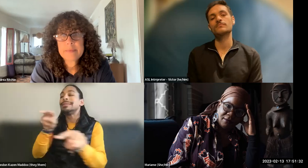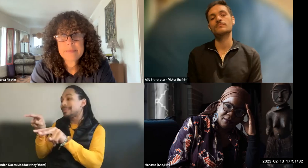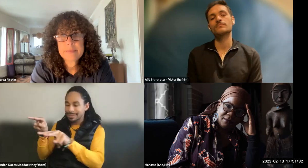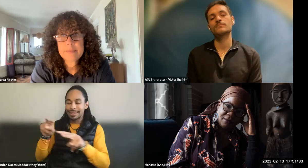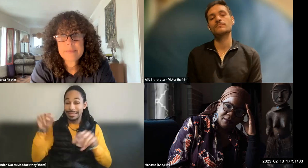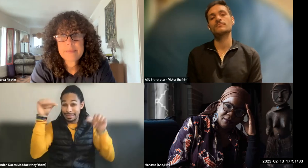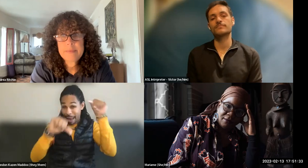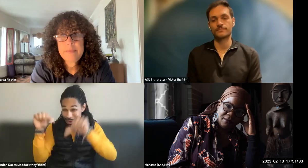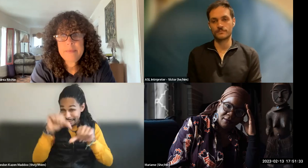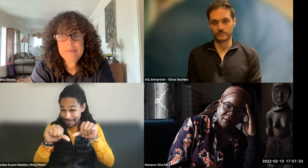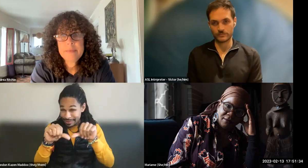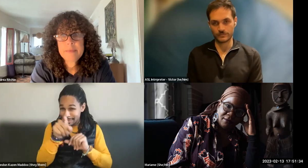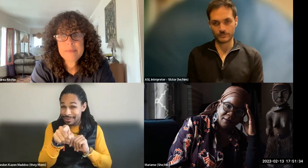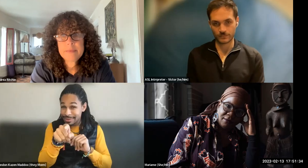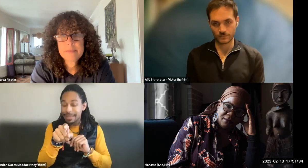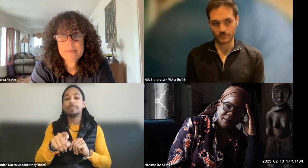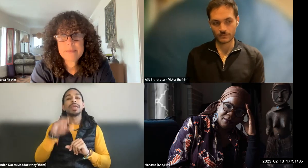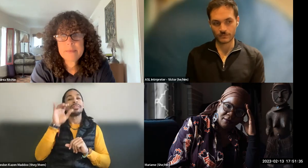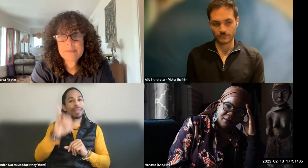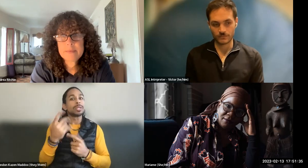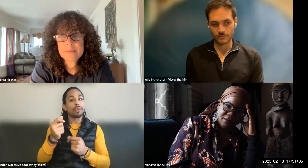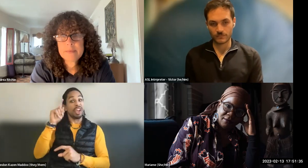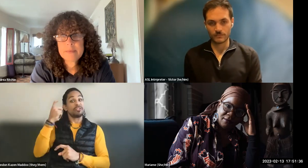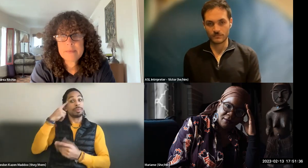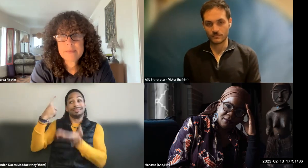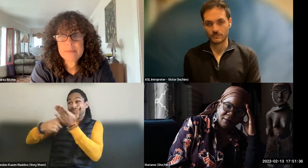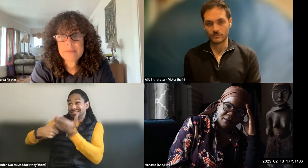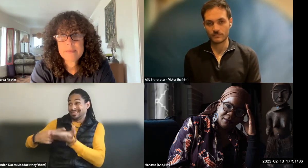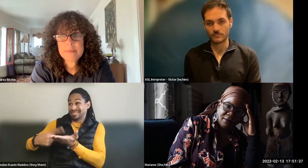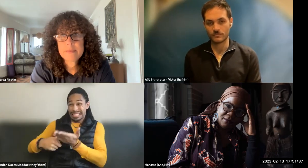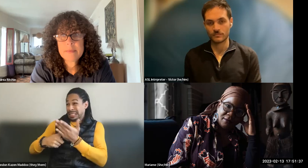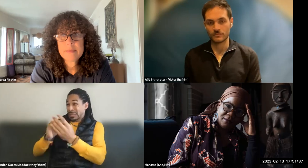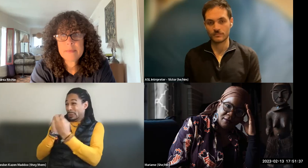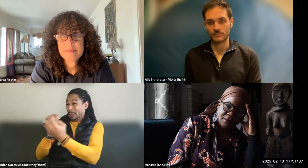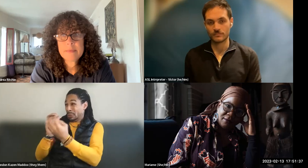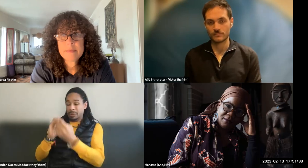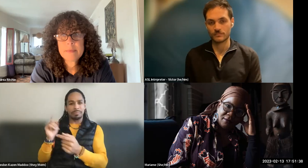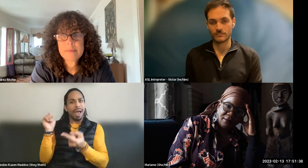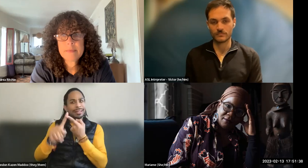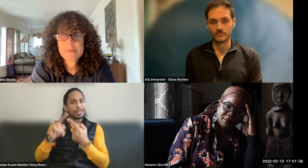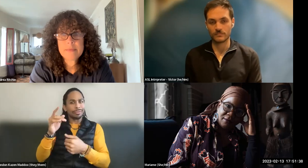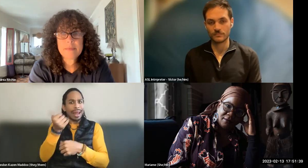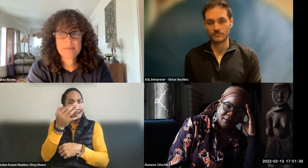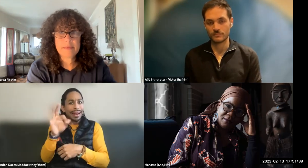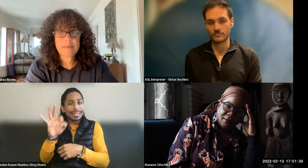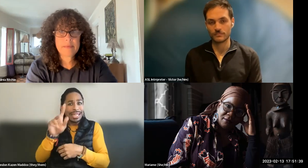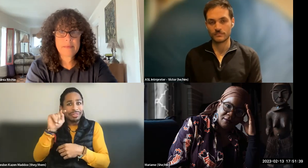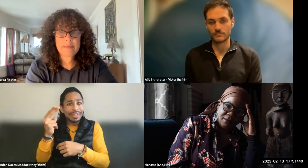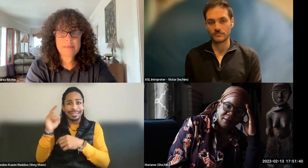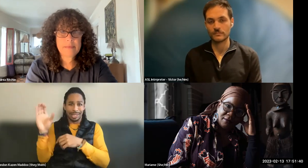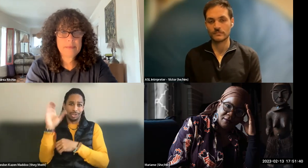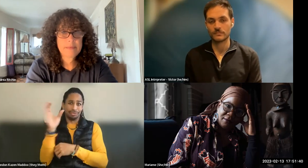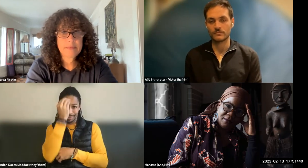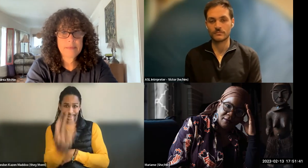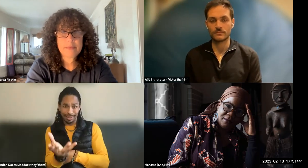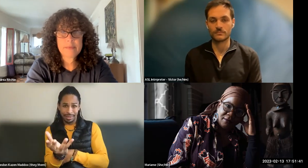was talked about until the early 19th century. And during this time, police meant what you now